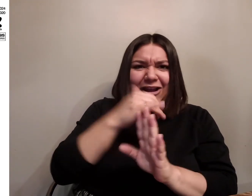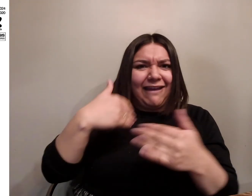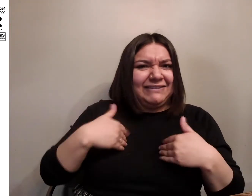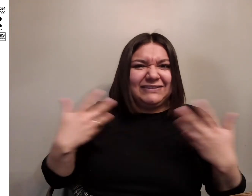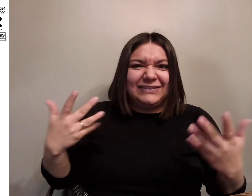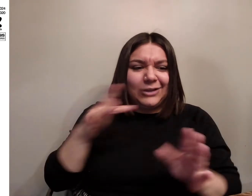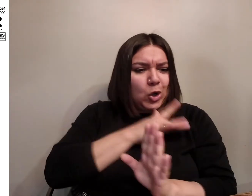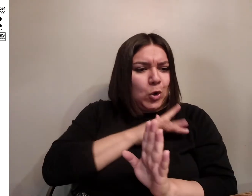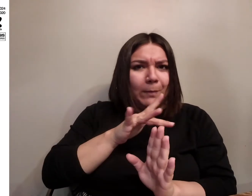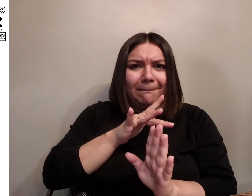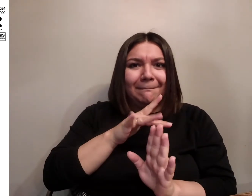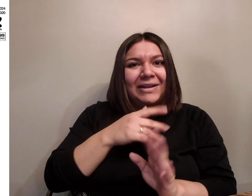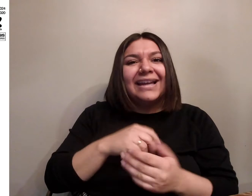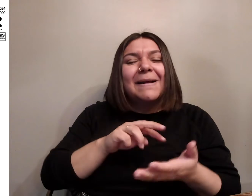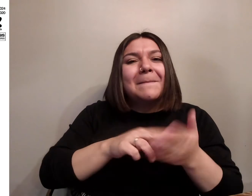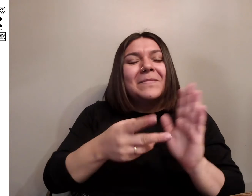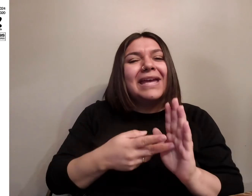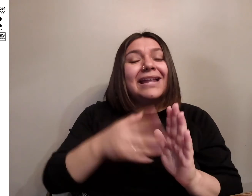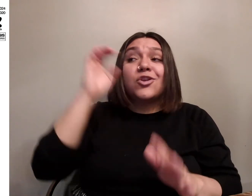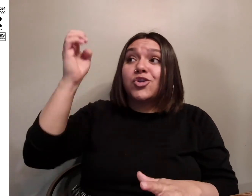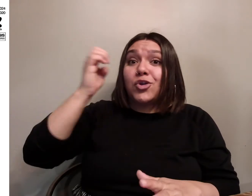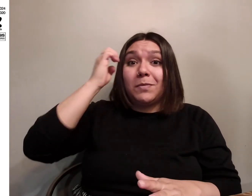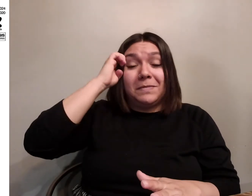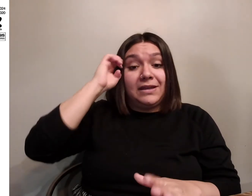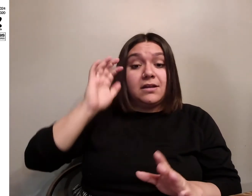any past, whereas